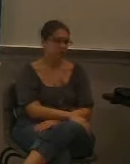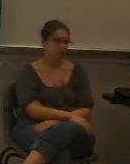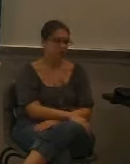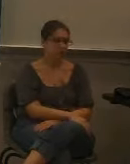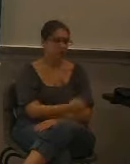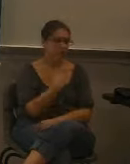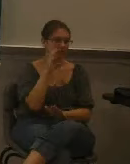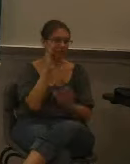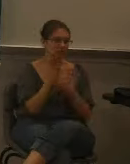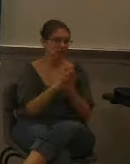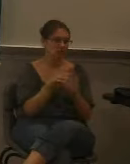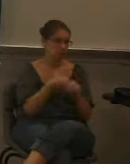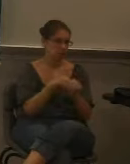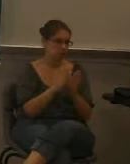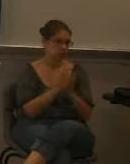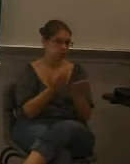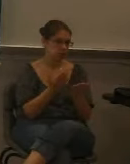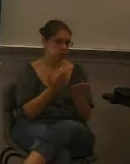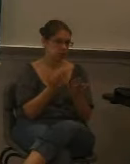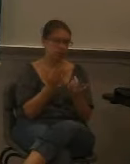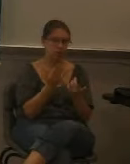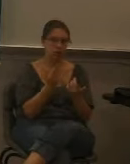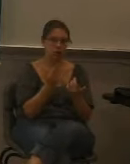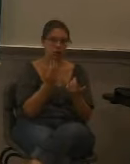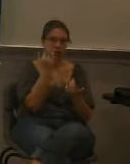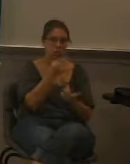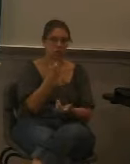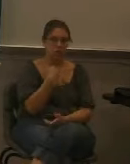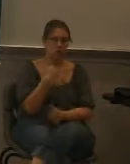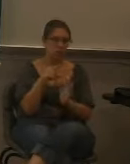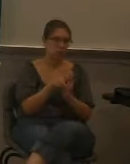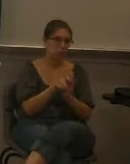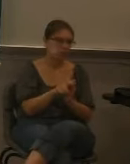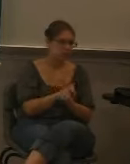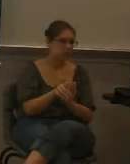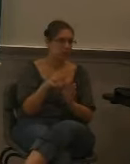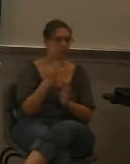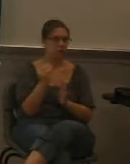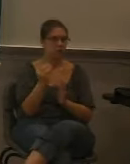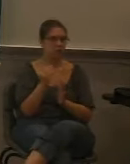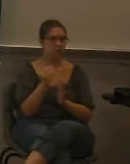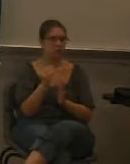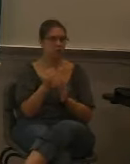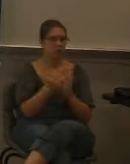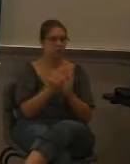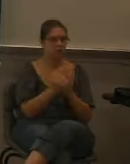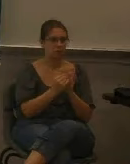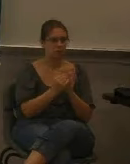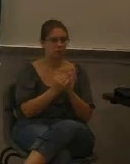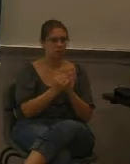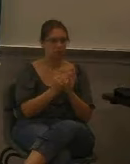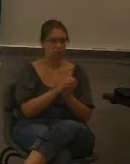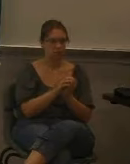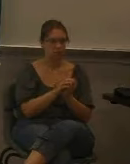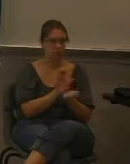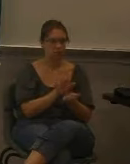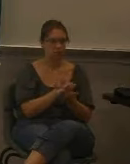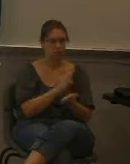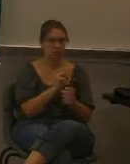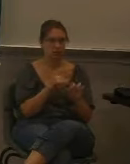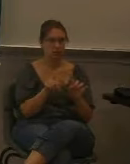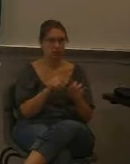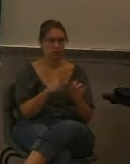There's an image in the book. Essentially, if you have worms and clams and